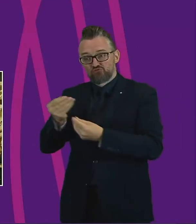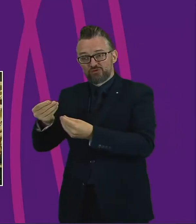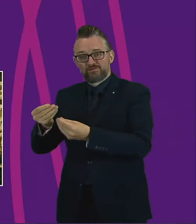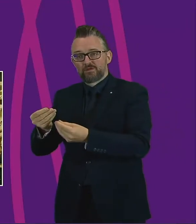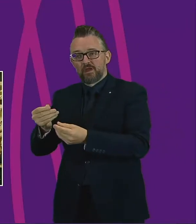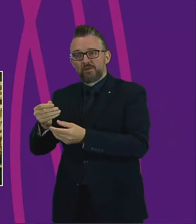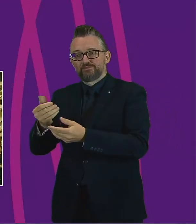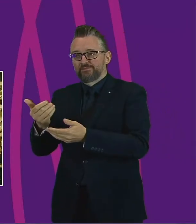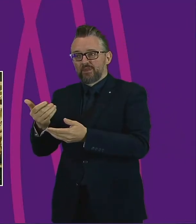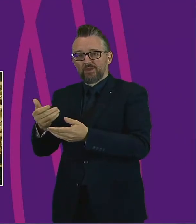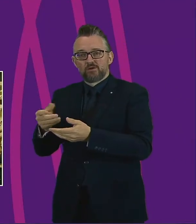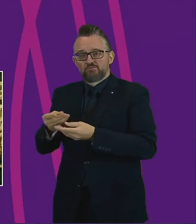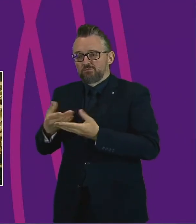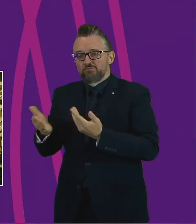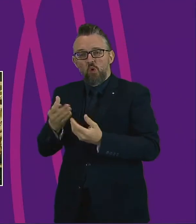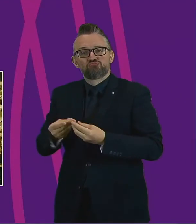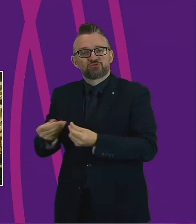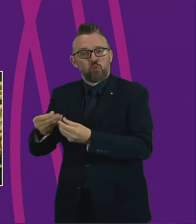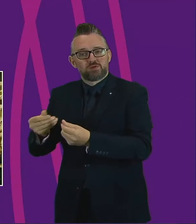education system.